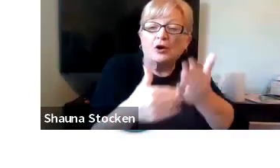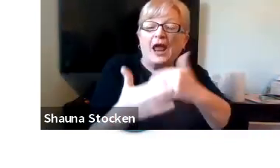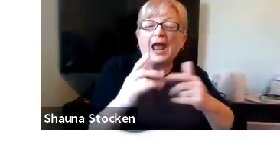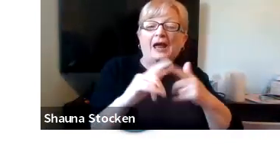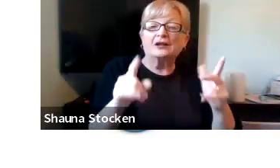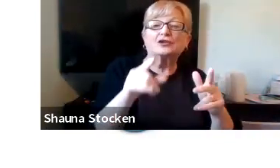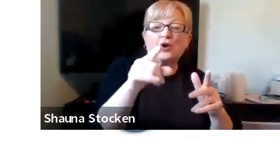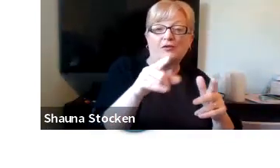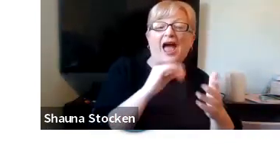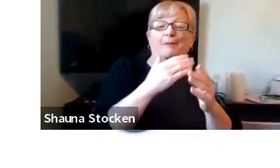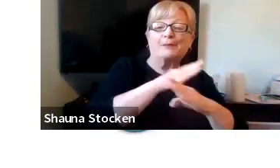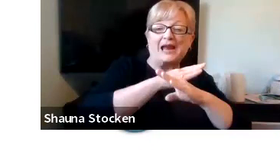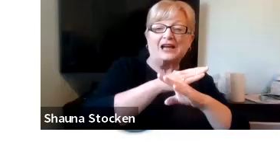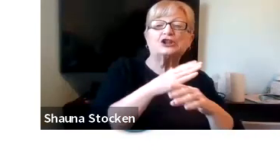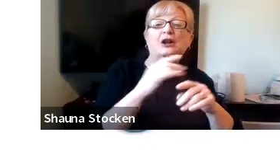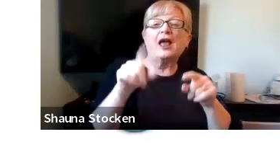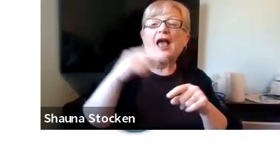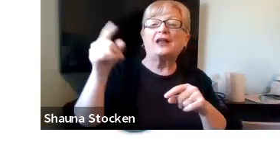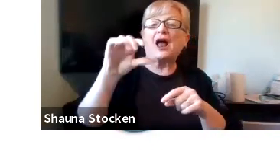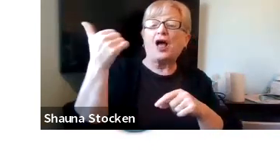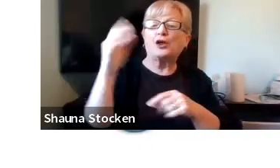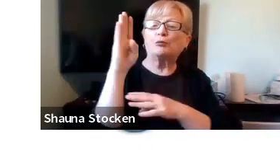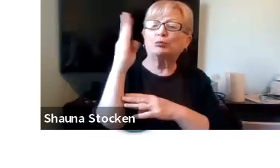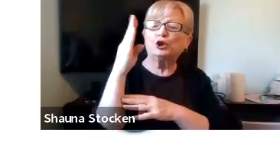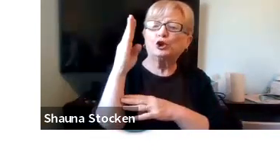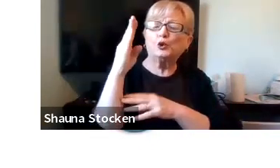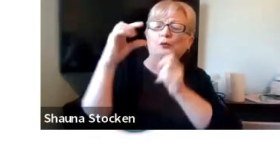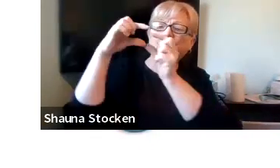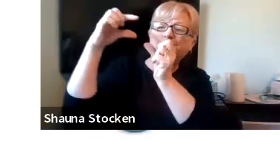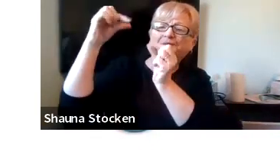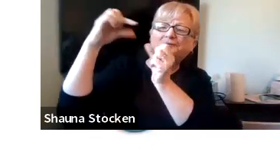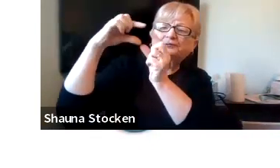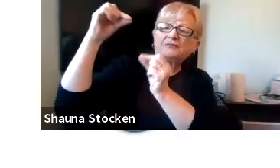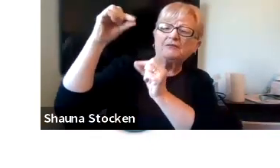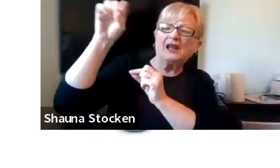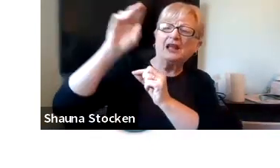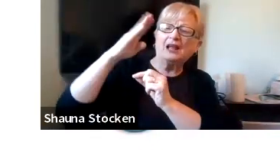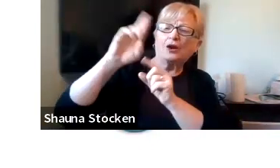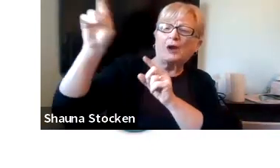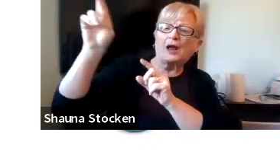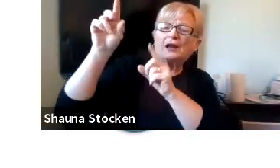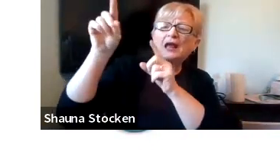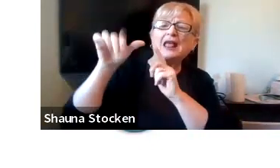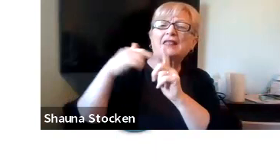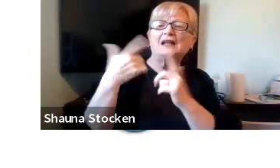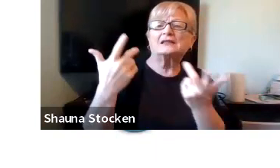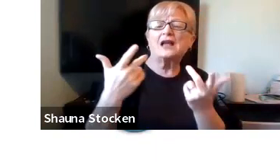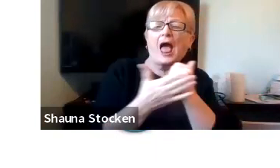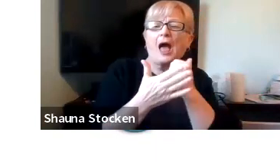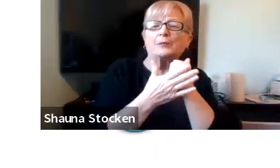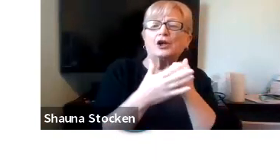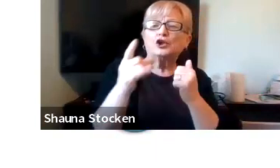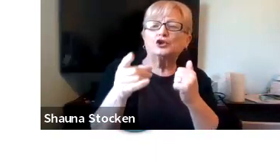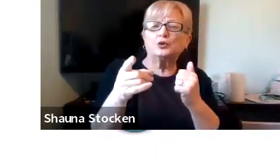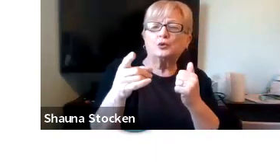in the right upper corner that's blue. And that is designed to perhaps indicate to somebody